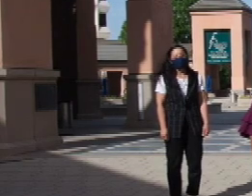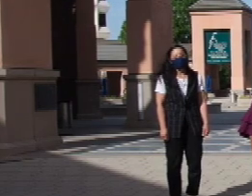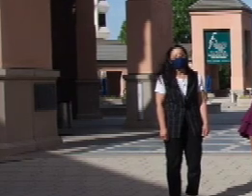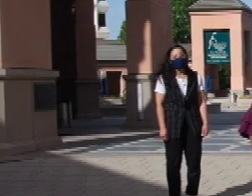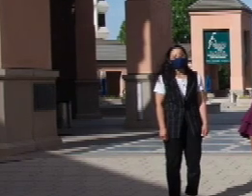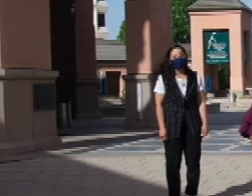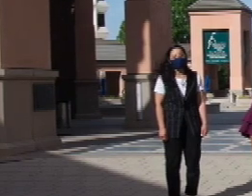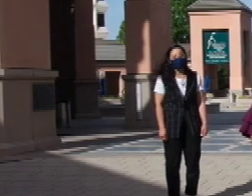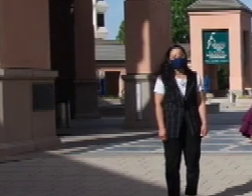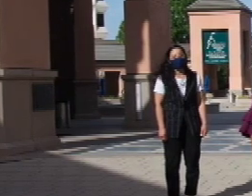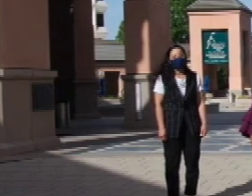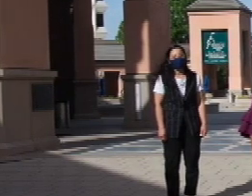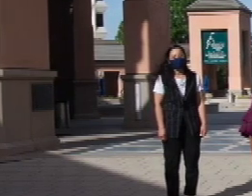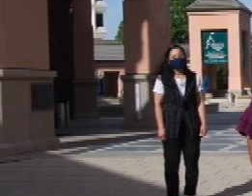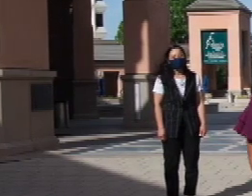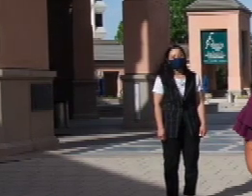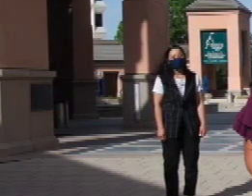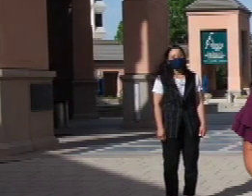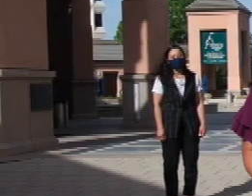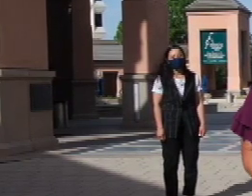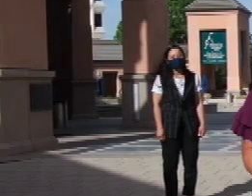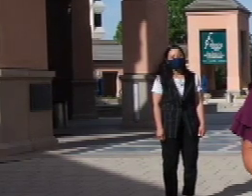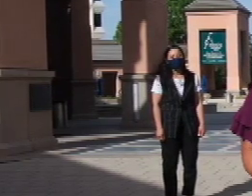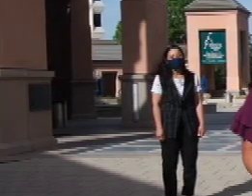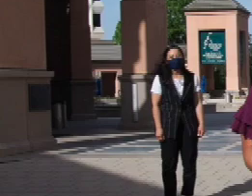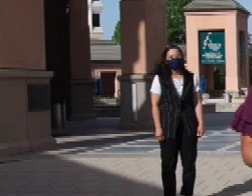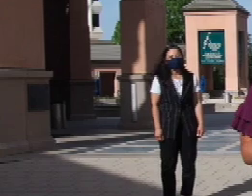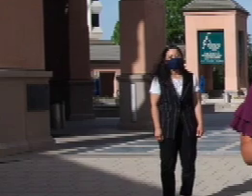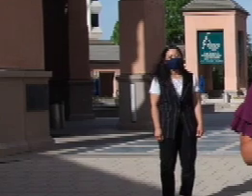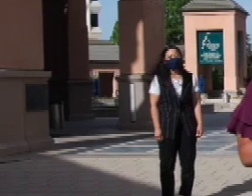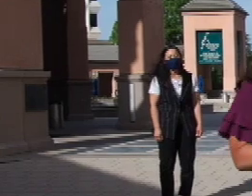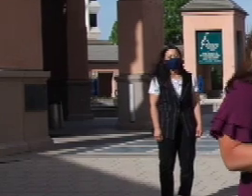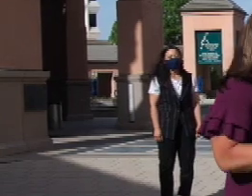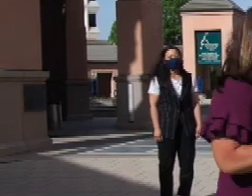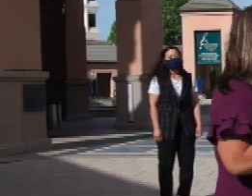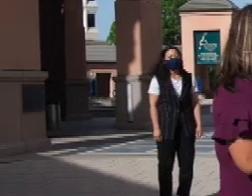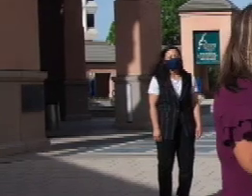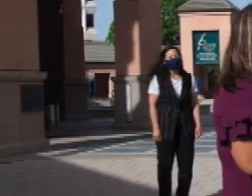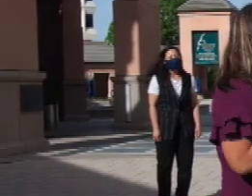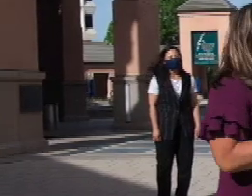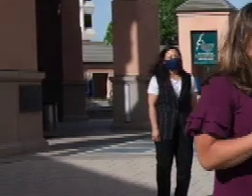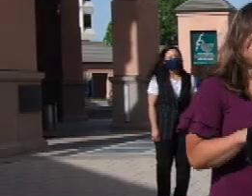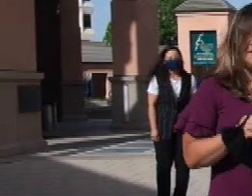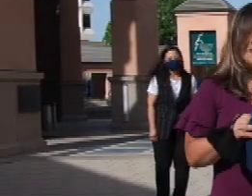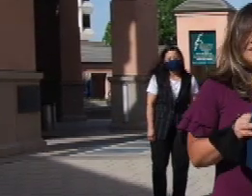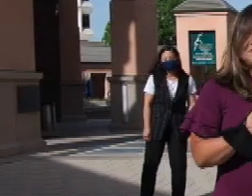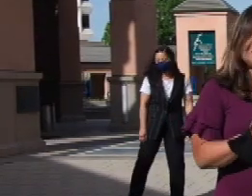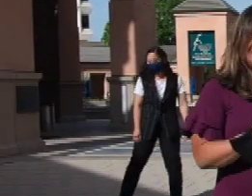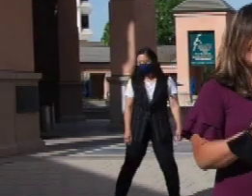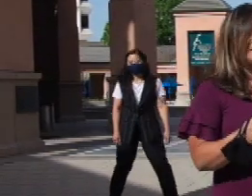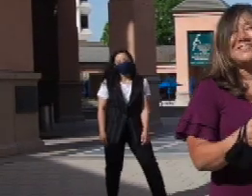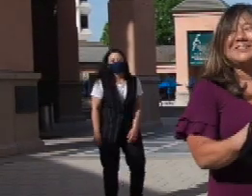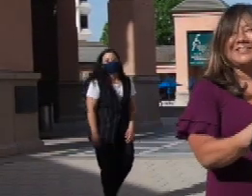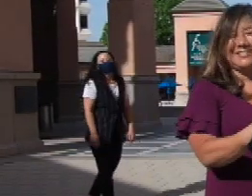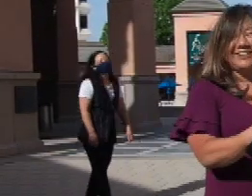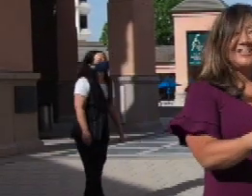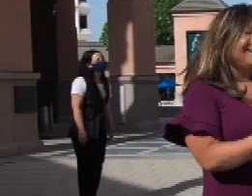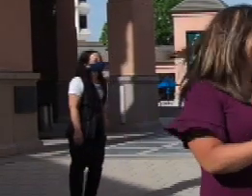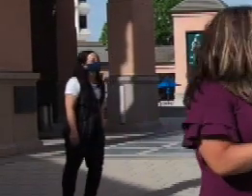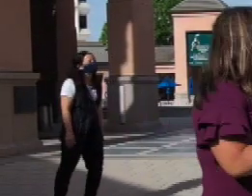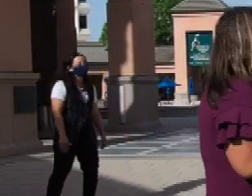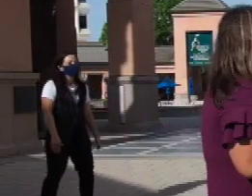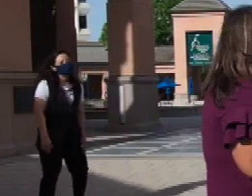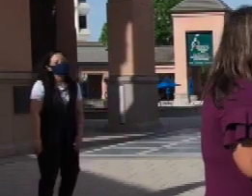community. Signed and sealed this first day of June 2020. And I'm going to leave it for Councilmember